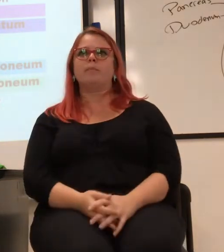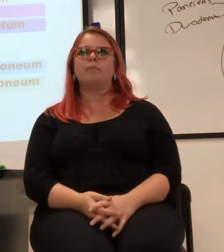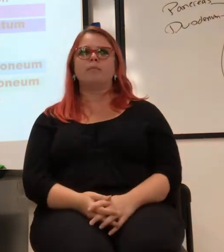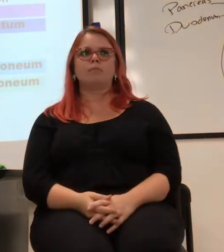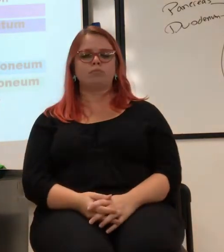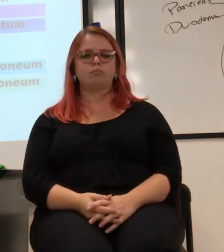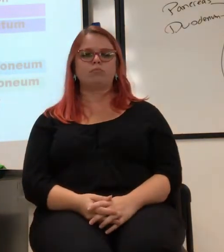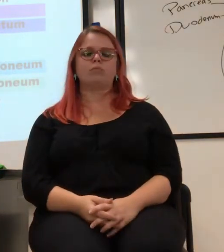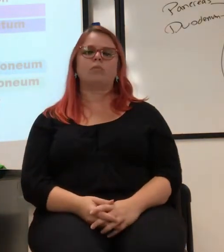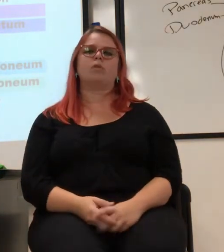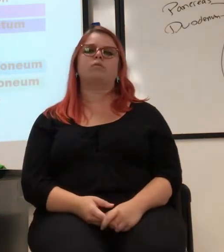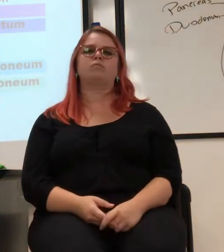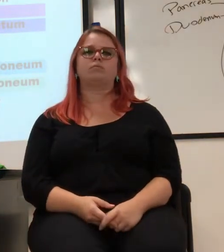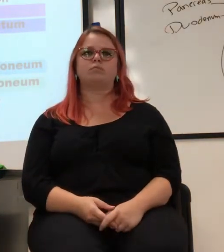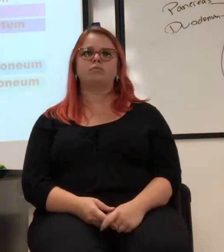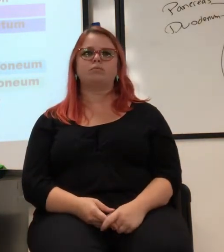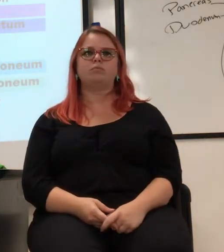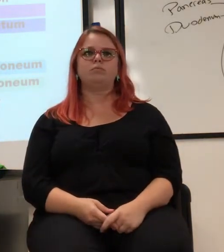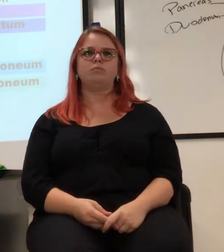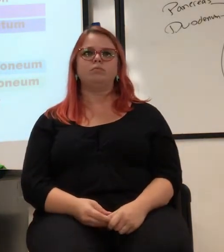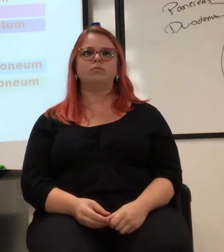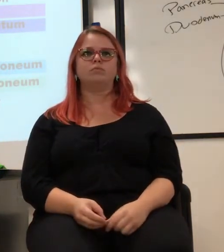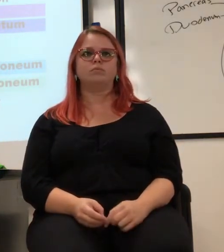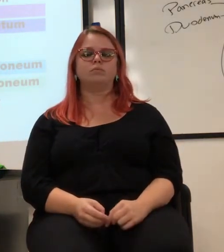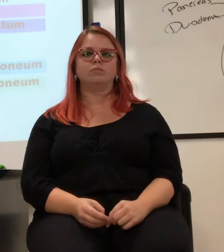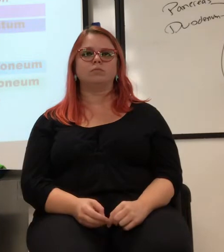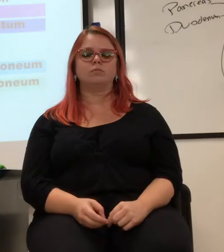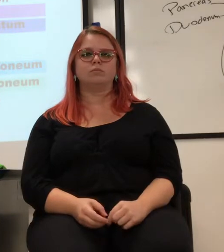So greater, lesser omentum, and we finish this off here.